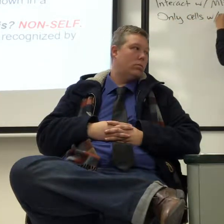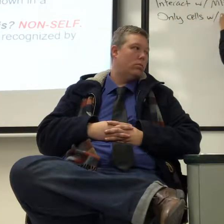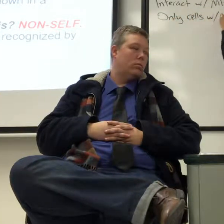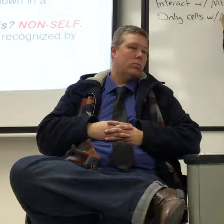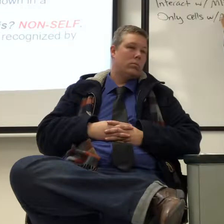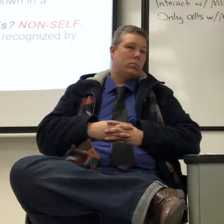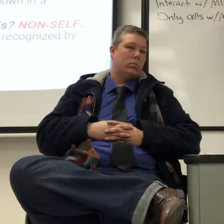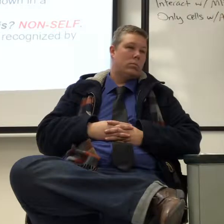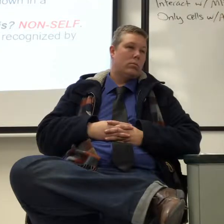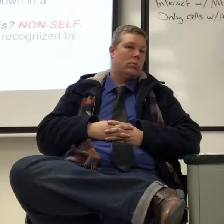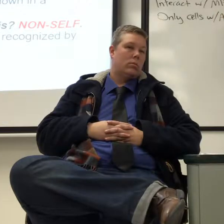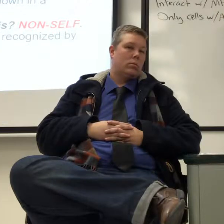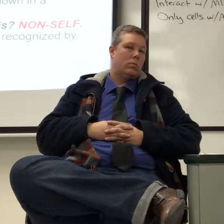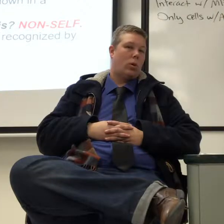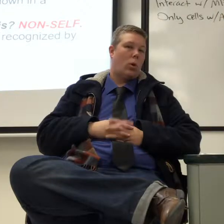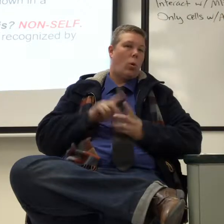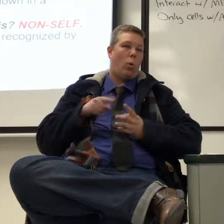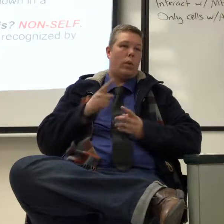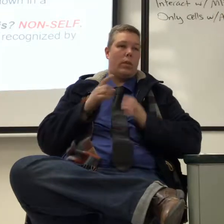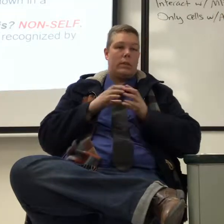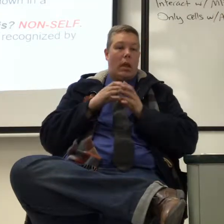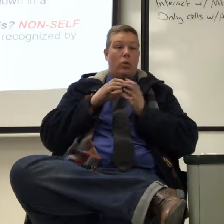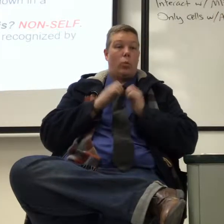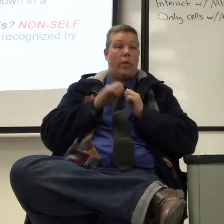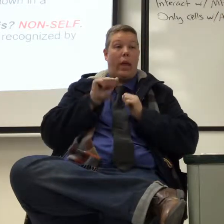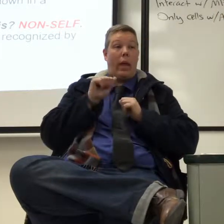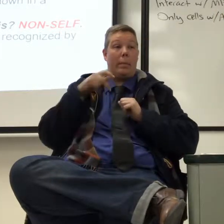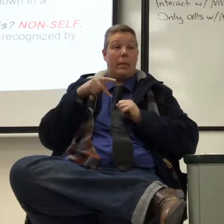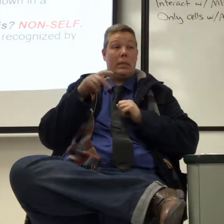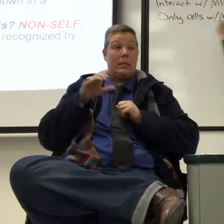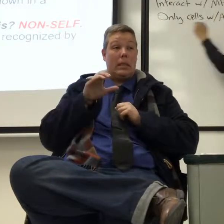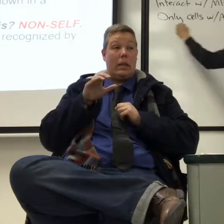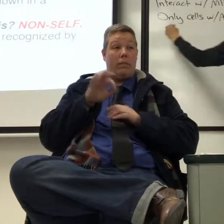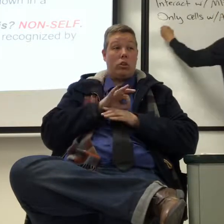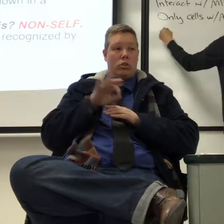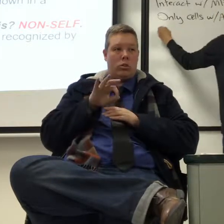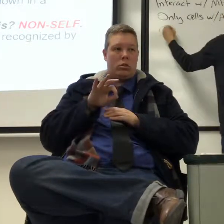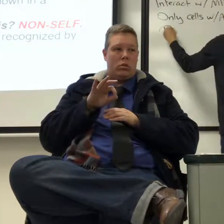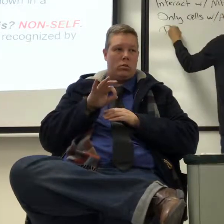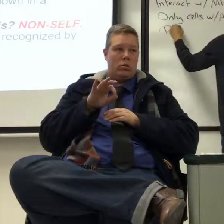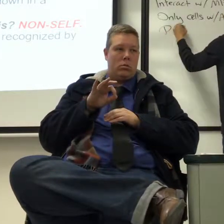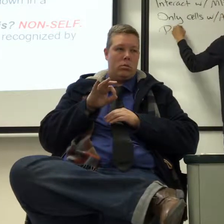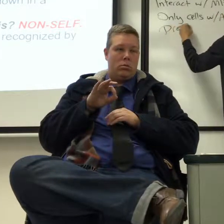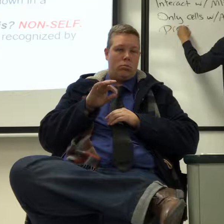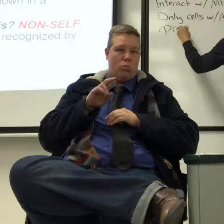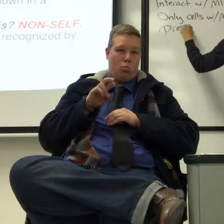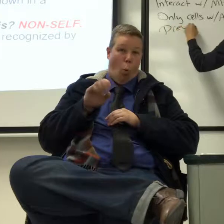with that APC function role, if you will,